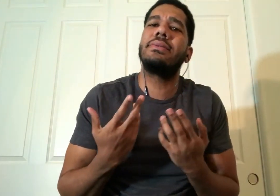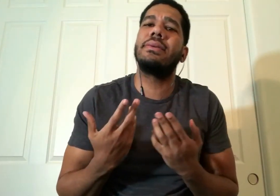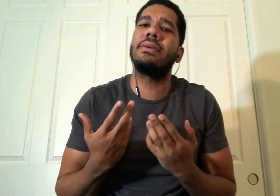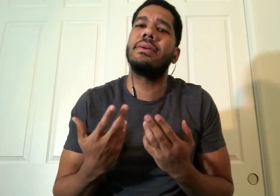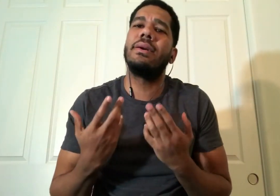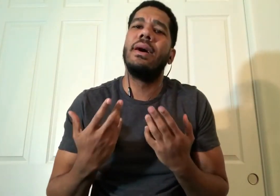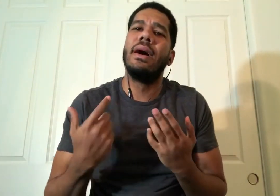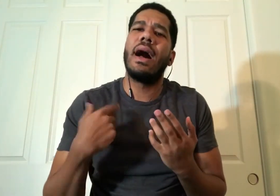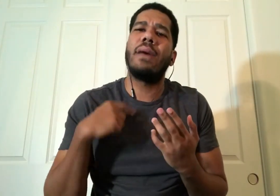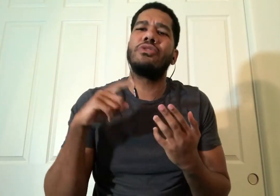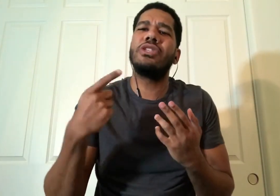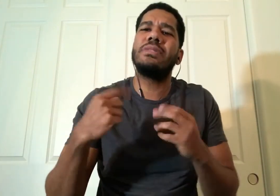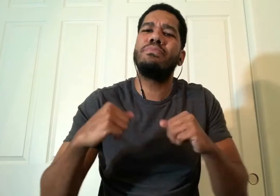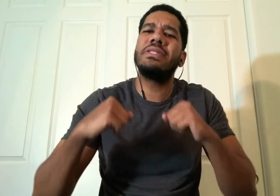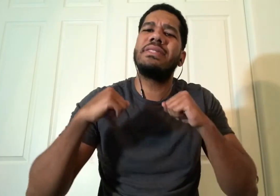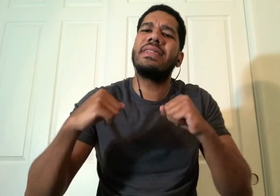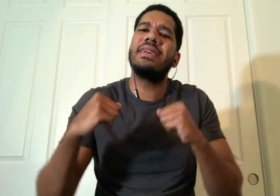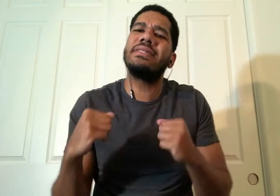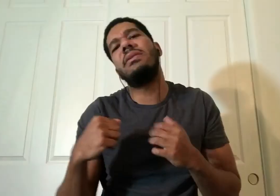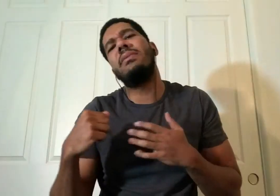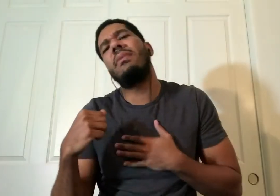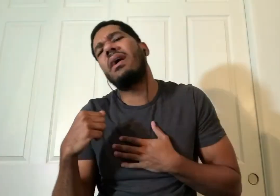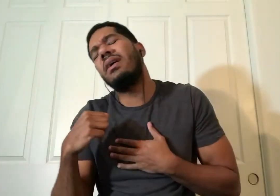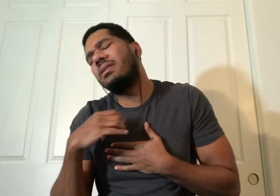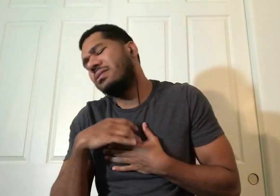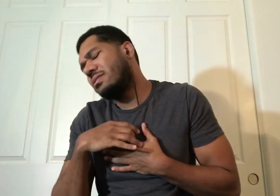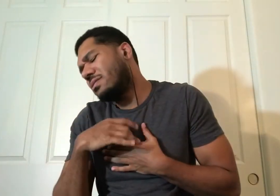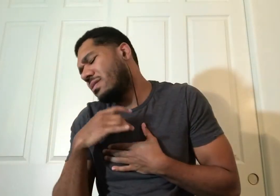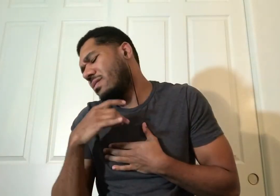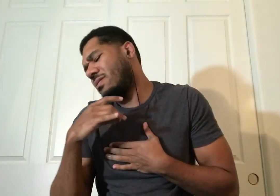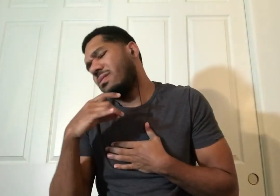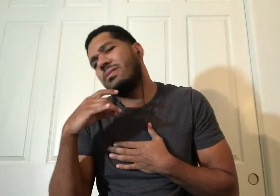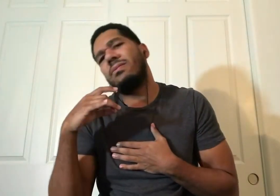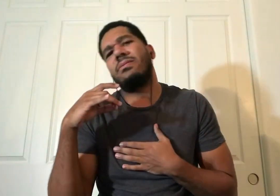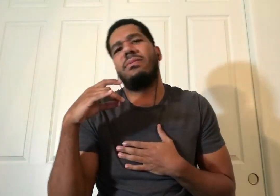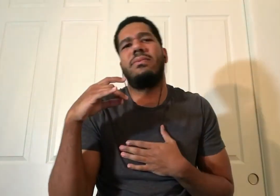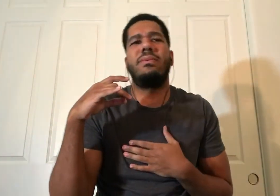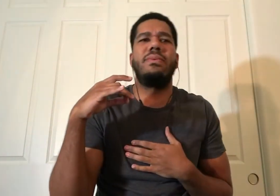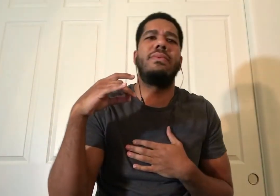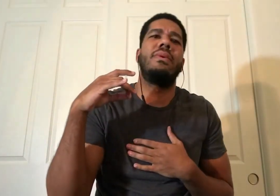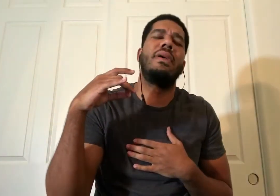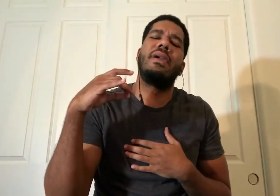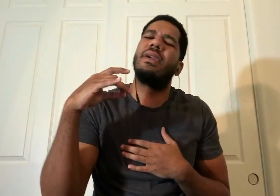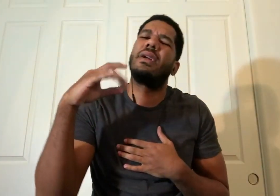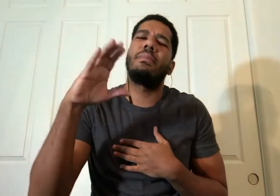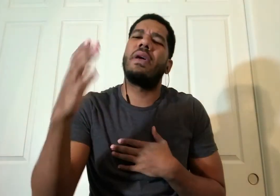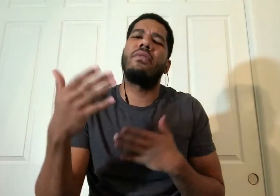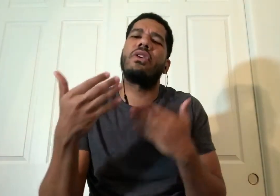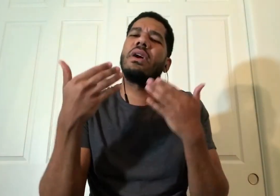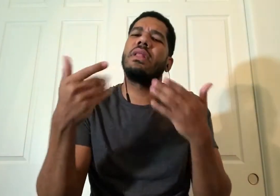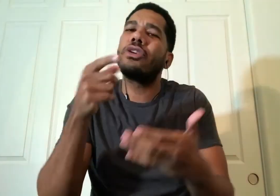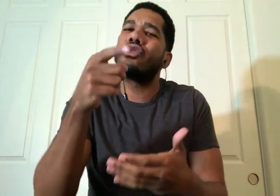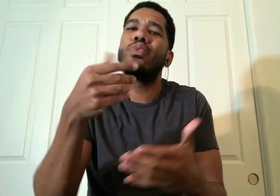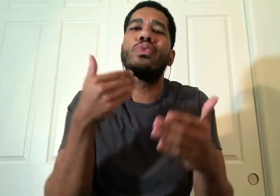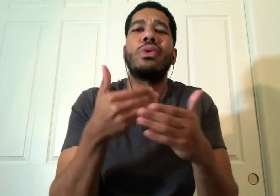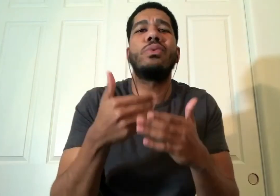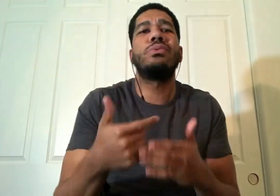innocence. I'm just protecting my soul. So I'm never gonna let you close to